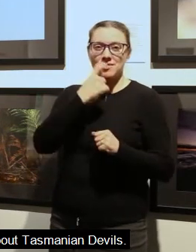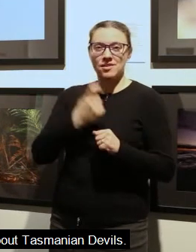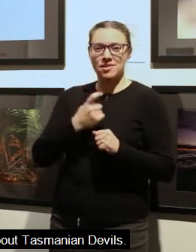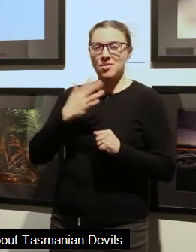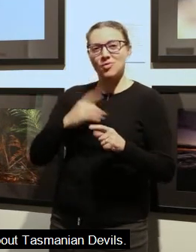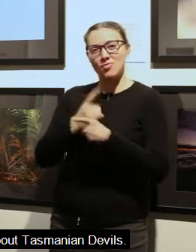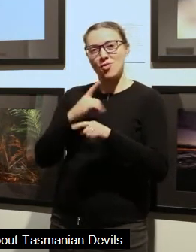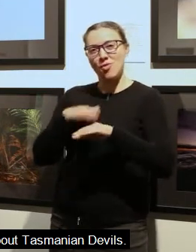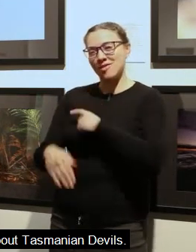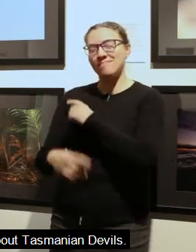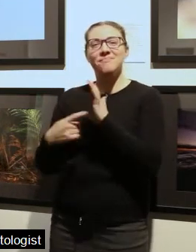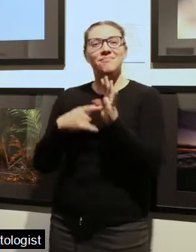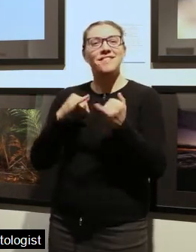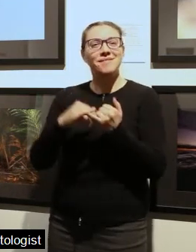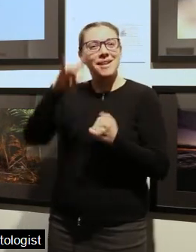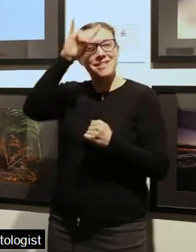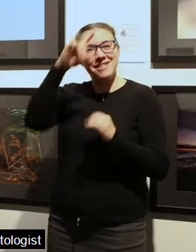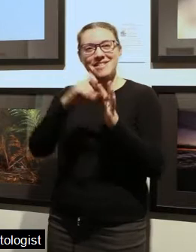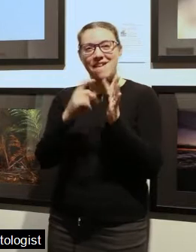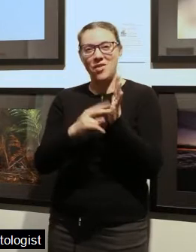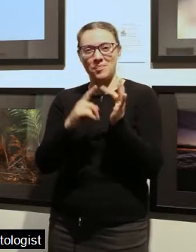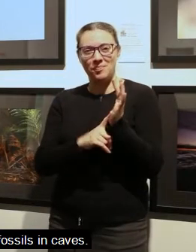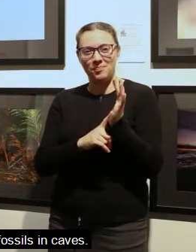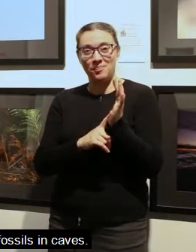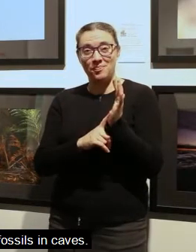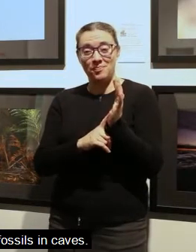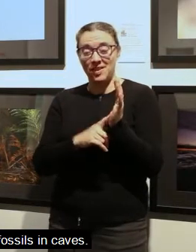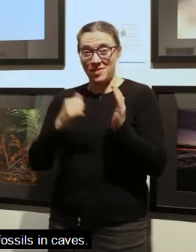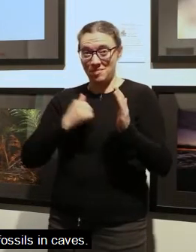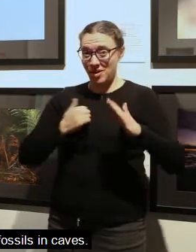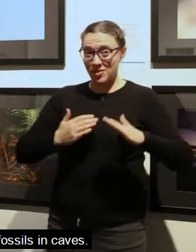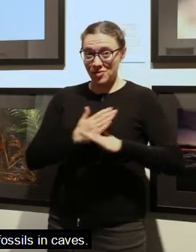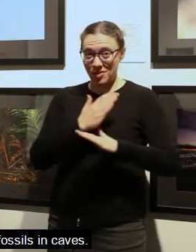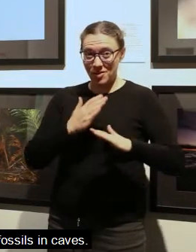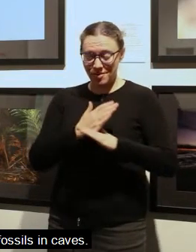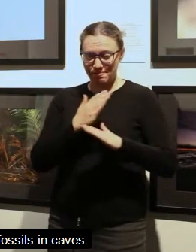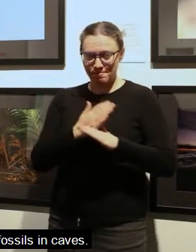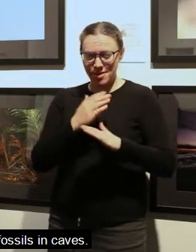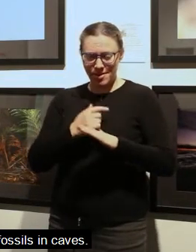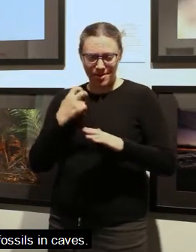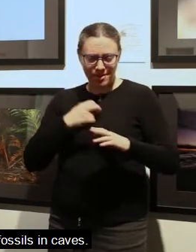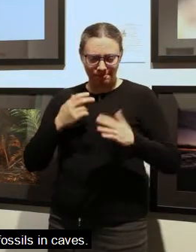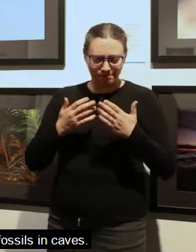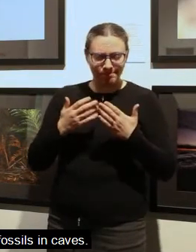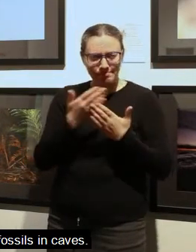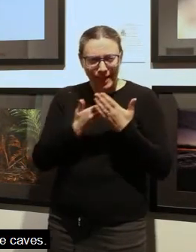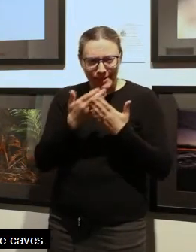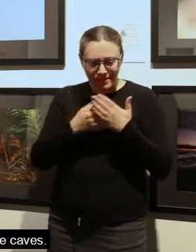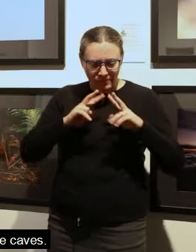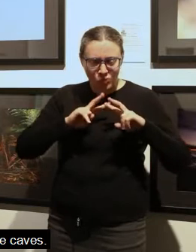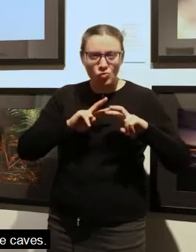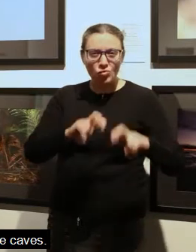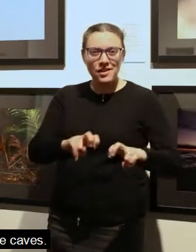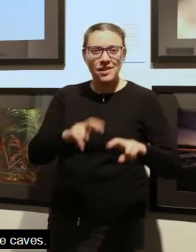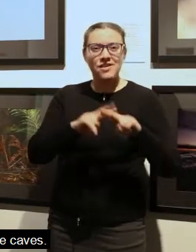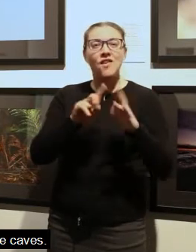about Tasmanian devils. Now, as a paleontologist, I specialise in deposits of fossils in caves. You could